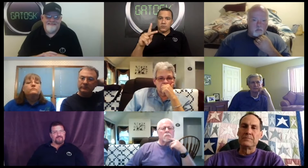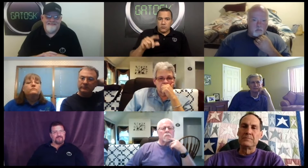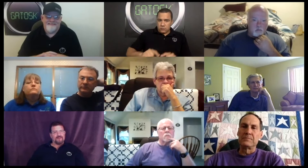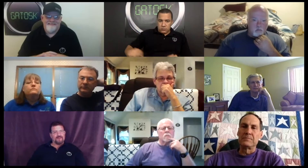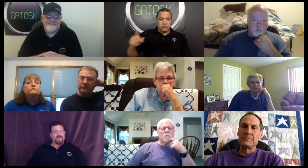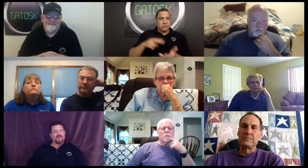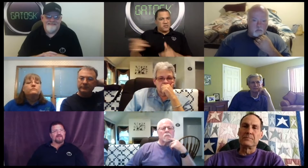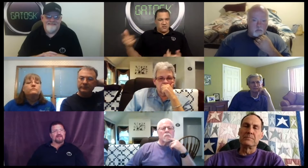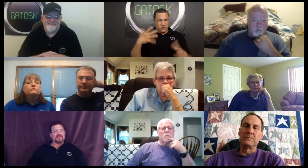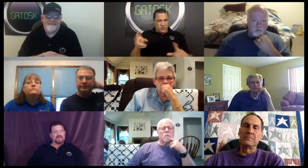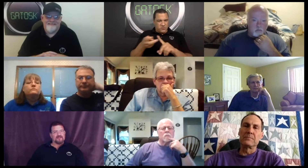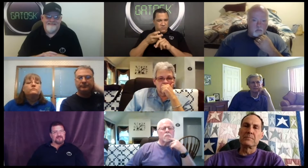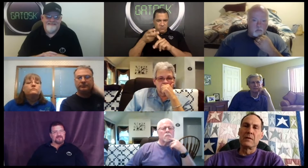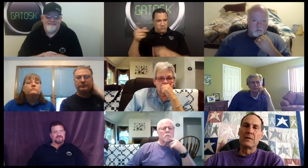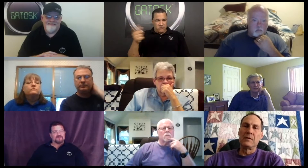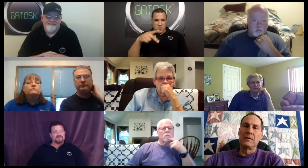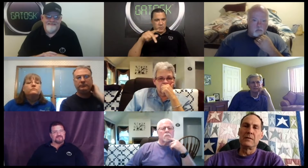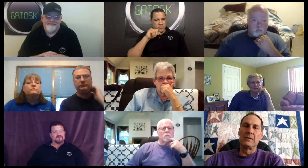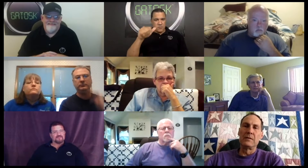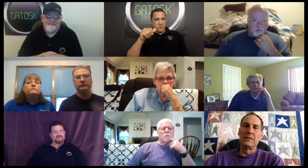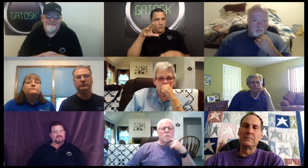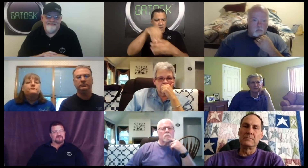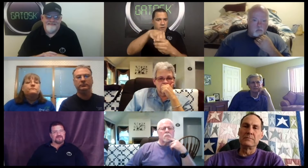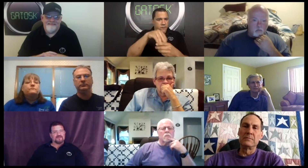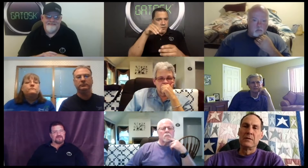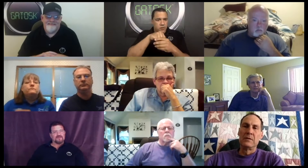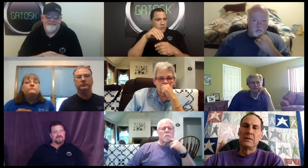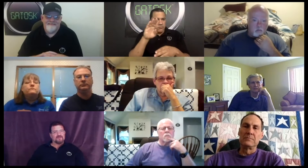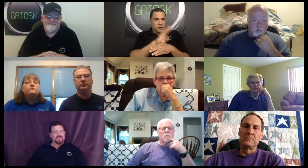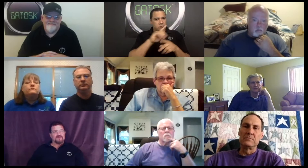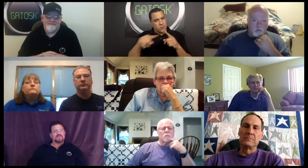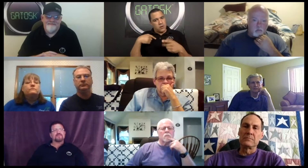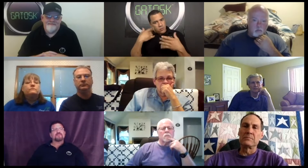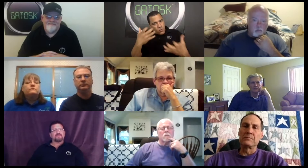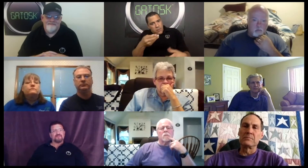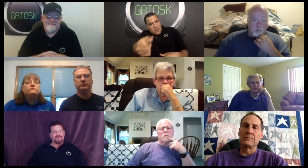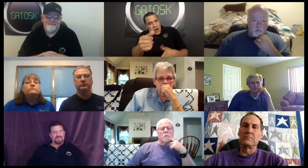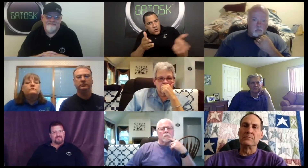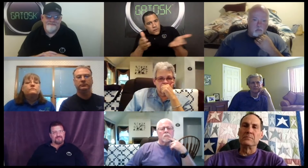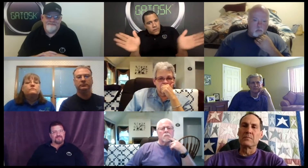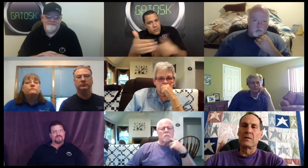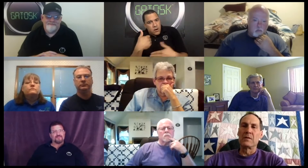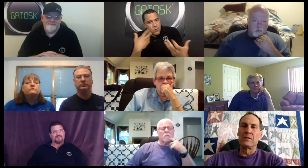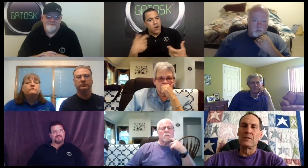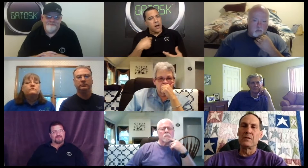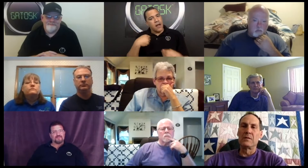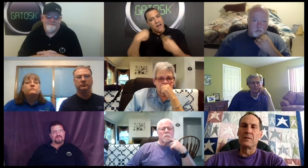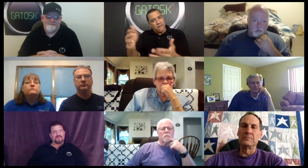order to have their banner on Gatosk. So they're not part of the recruiting business, but they are willing to pay